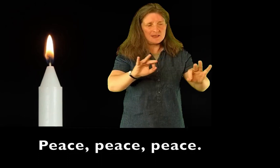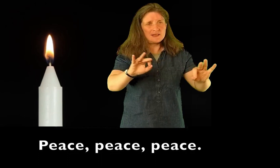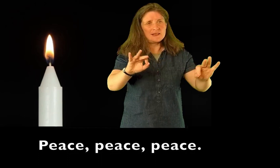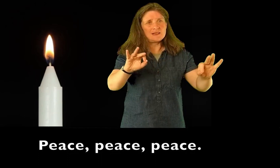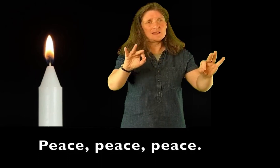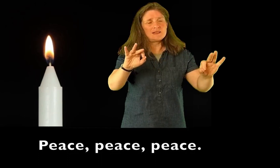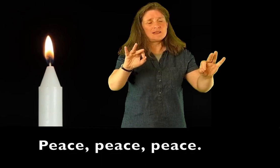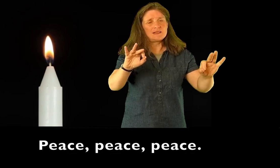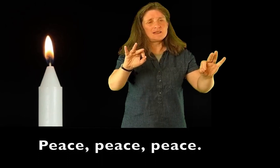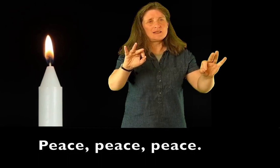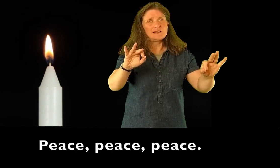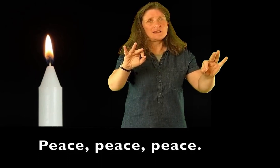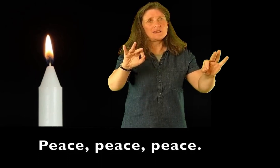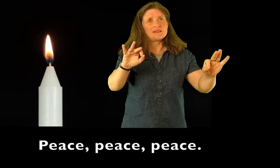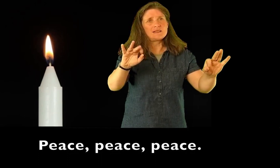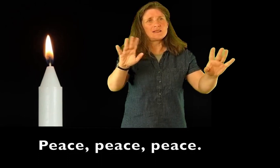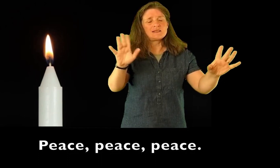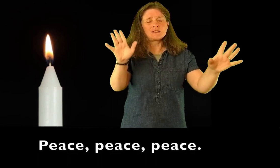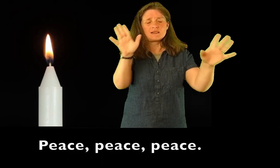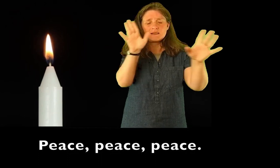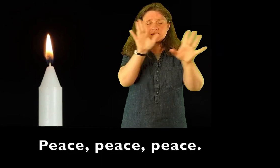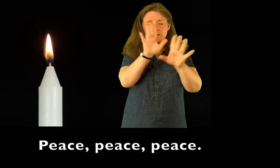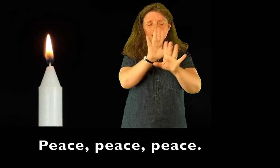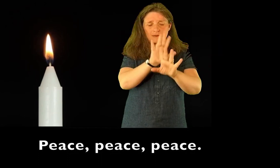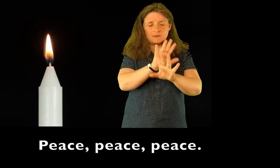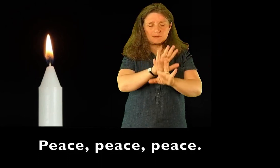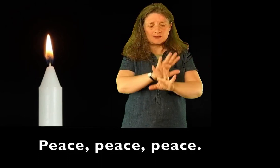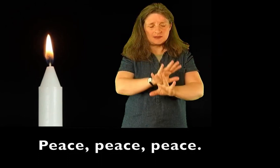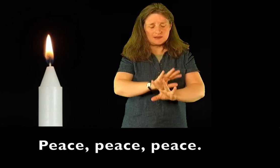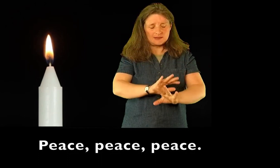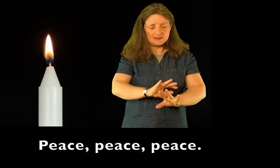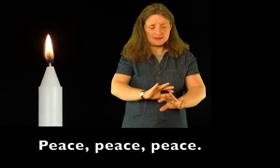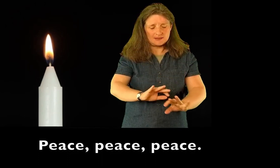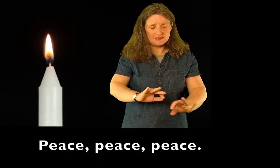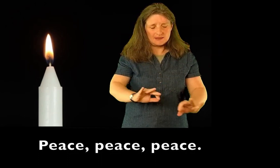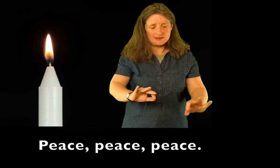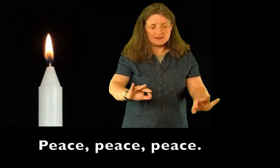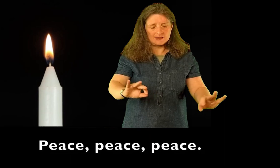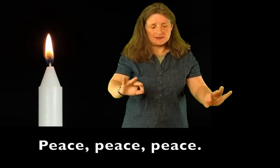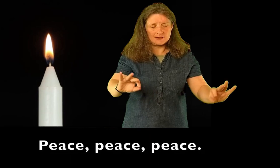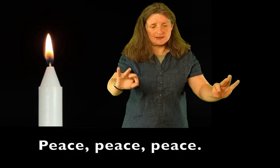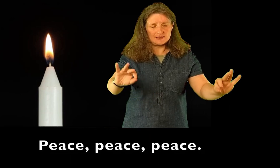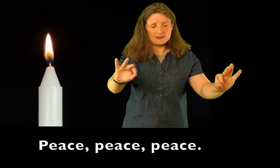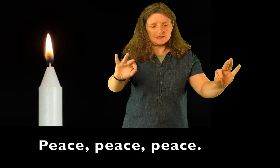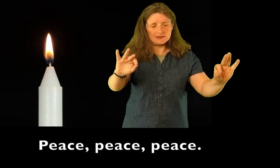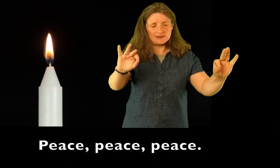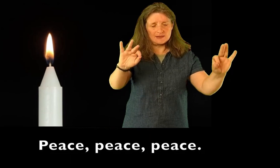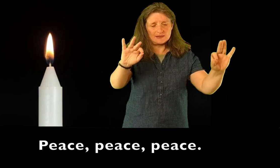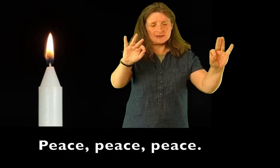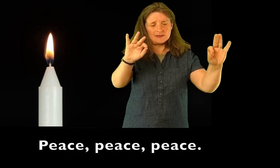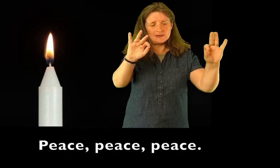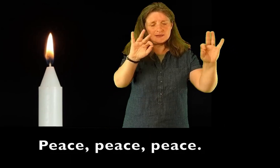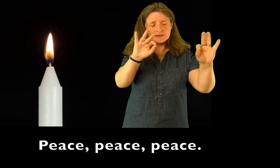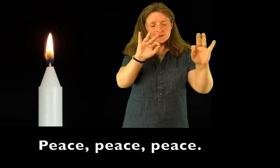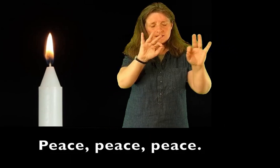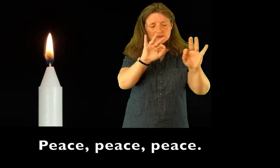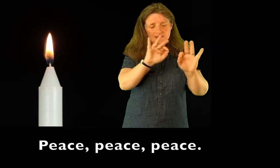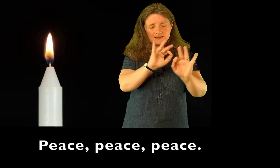Peace, peace. Peace, peace.